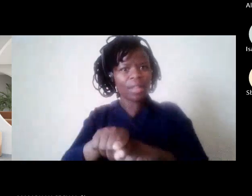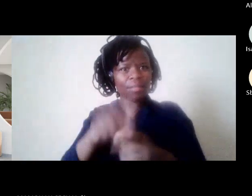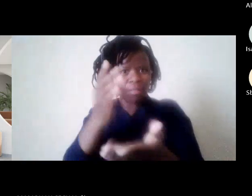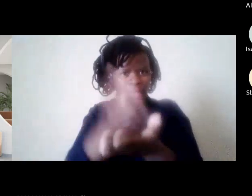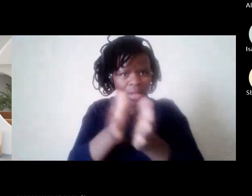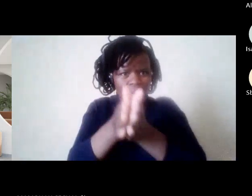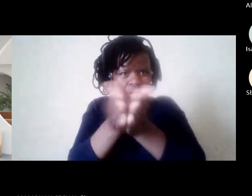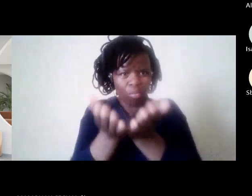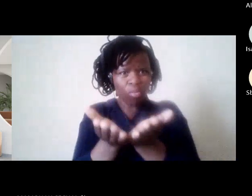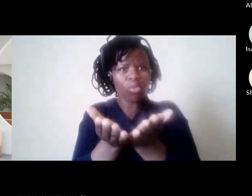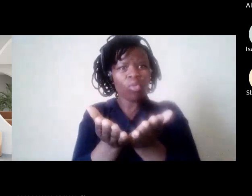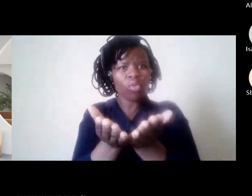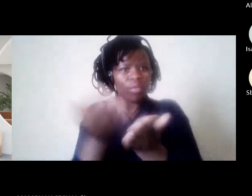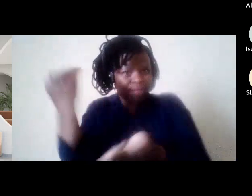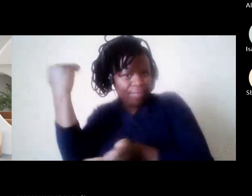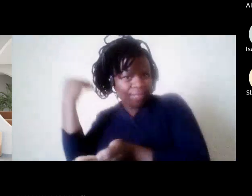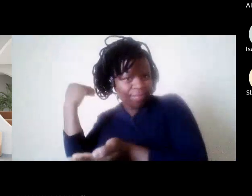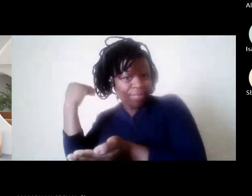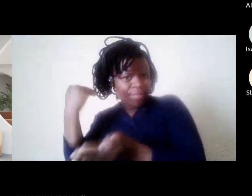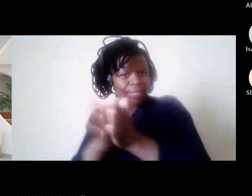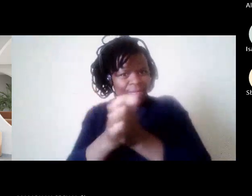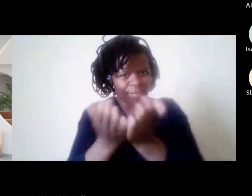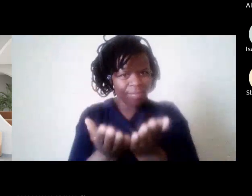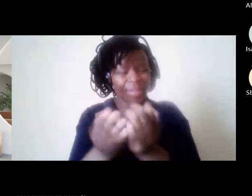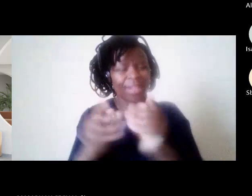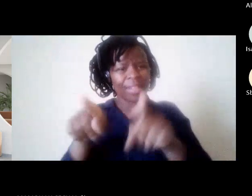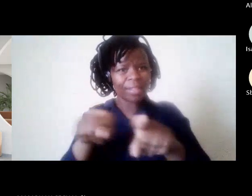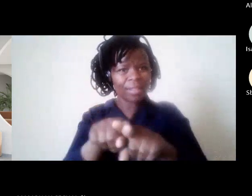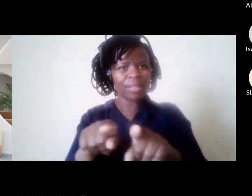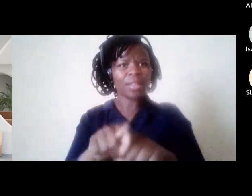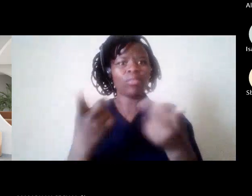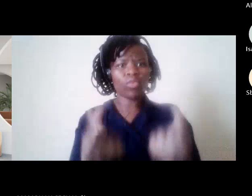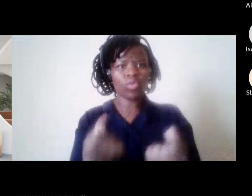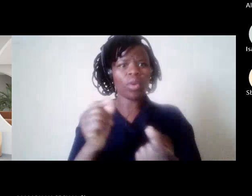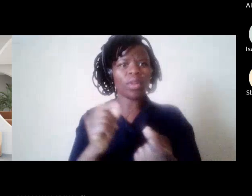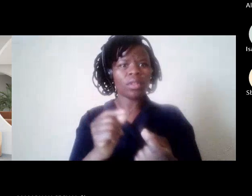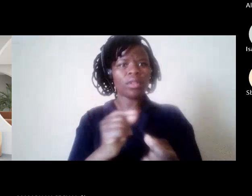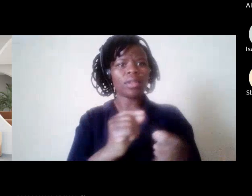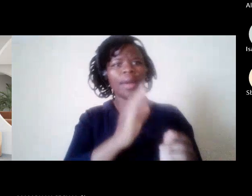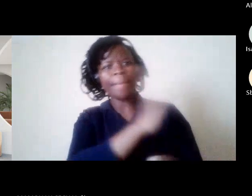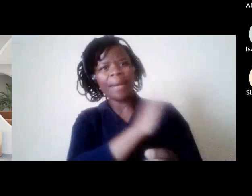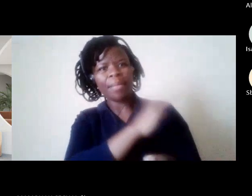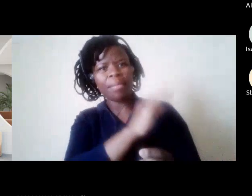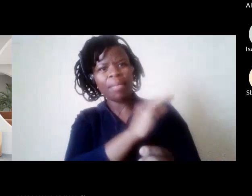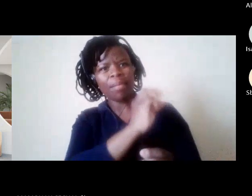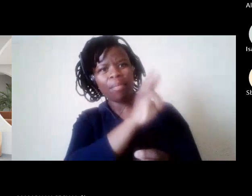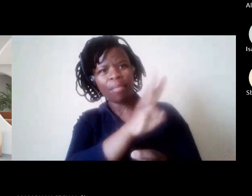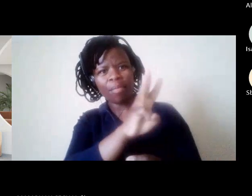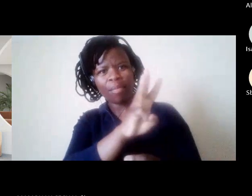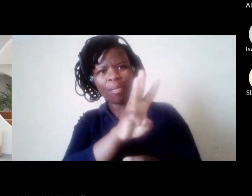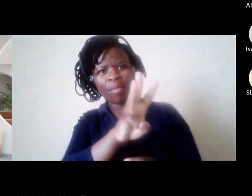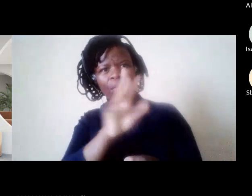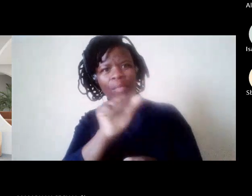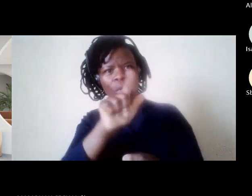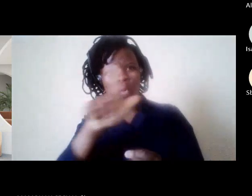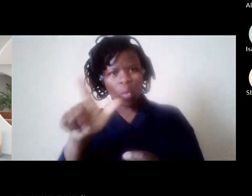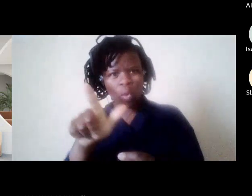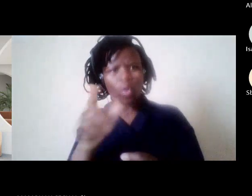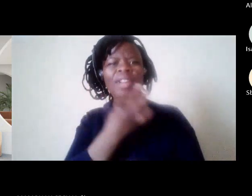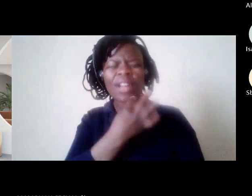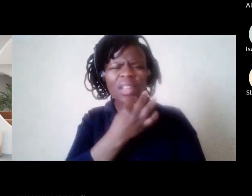brought a book behind the student and we tapped the book on the wall, and the student was able to identify that it was a book or a